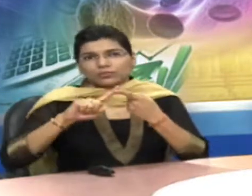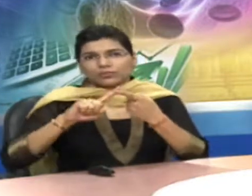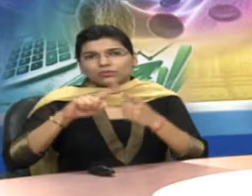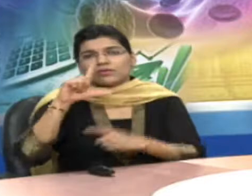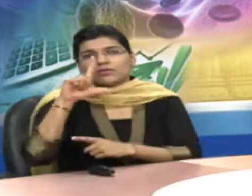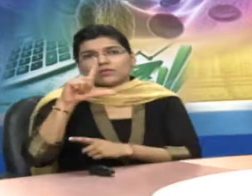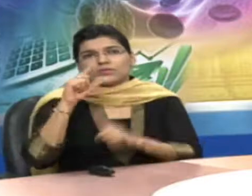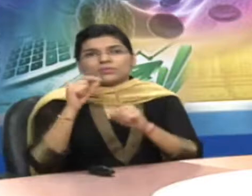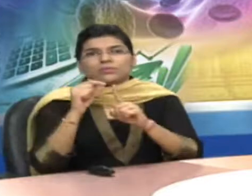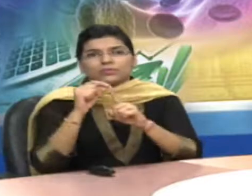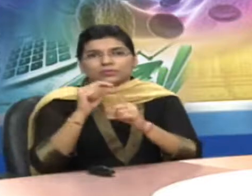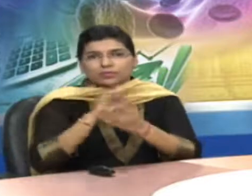Philadelphia.